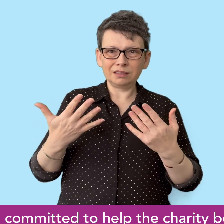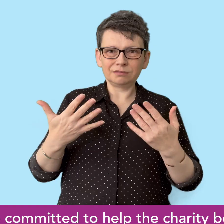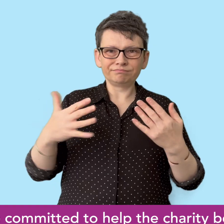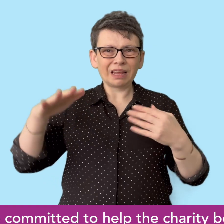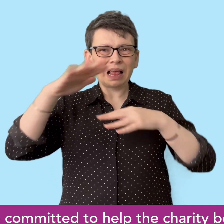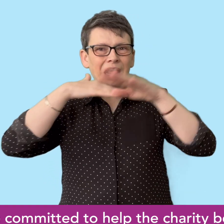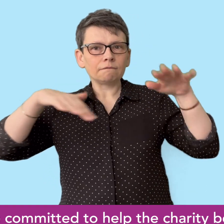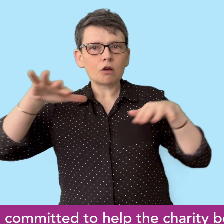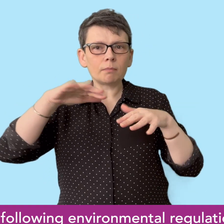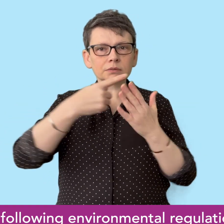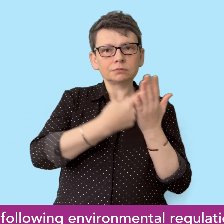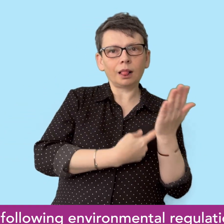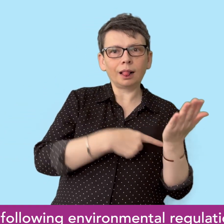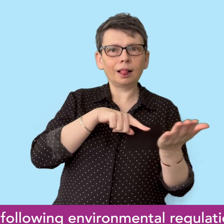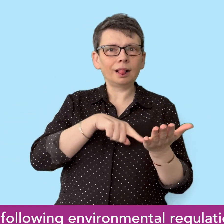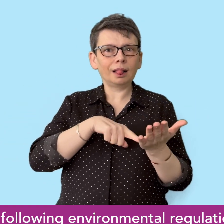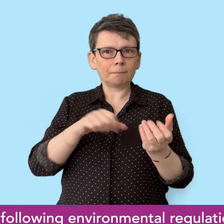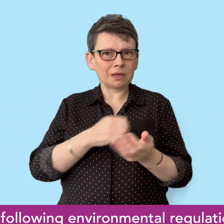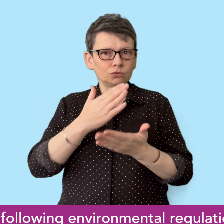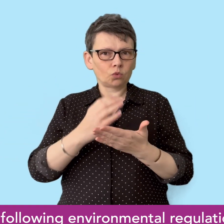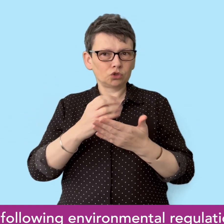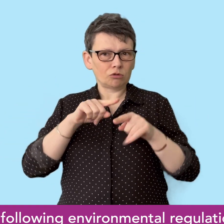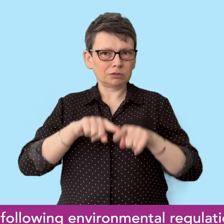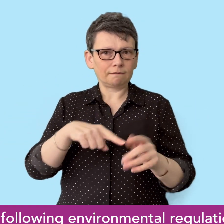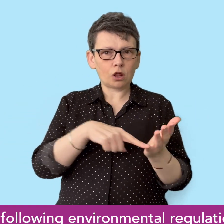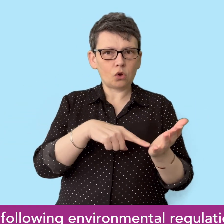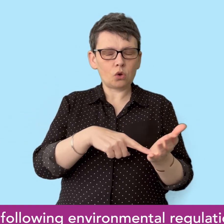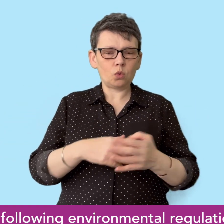are following environmental regulations.